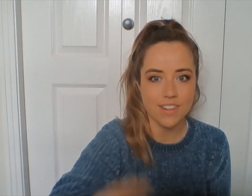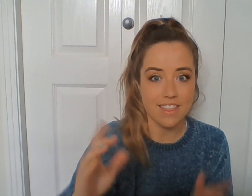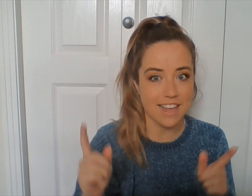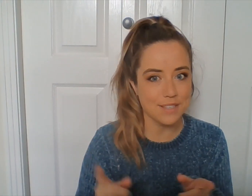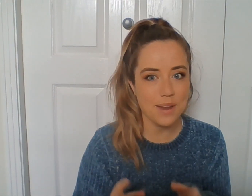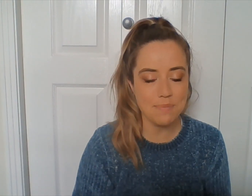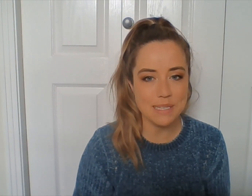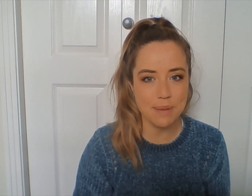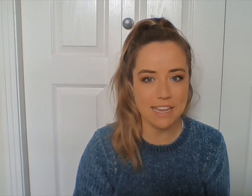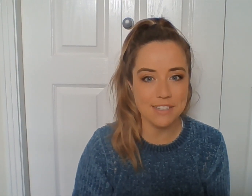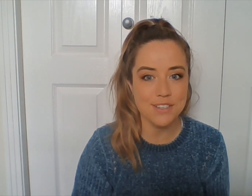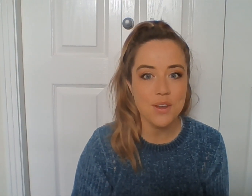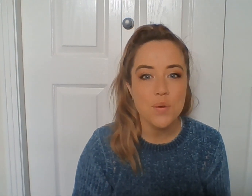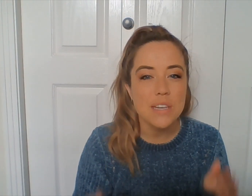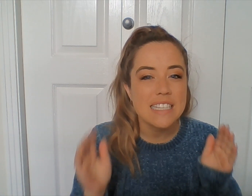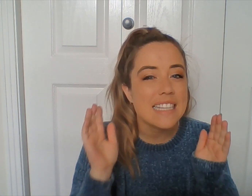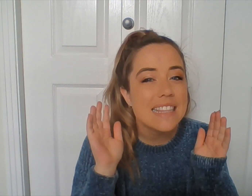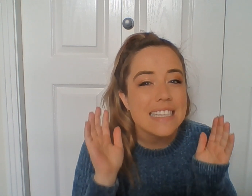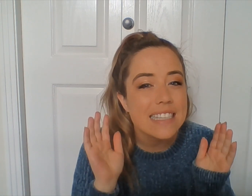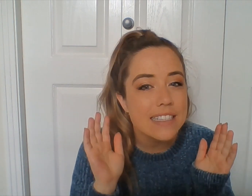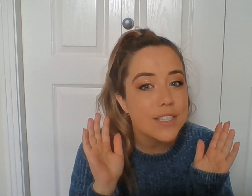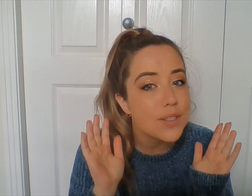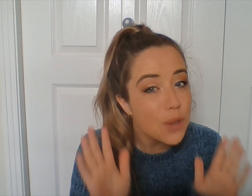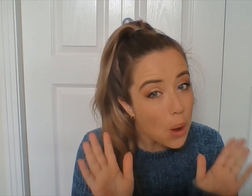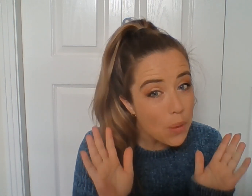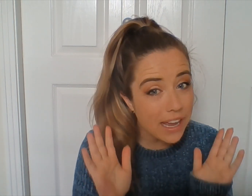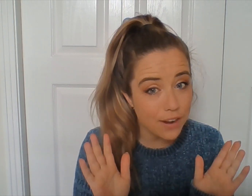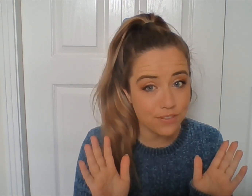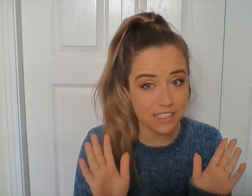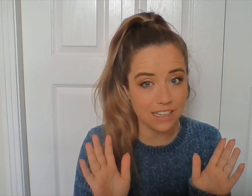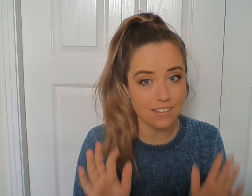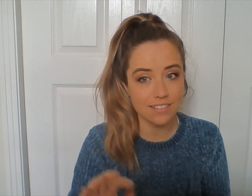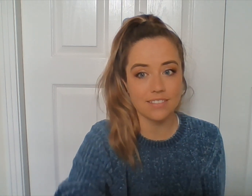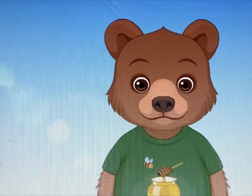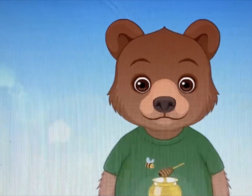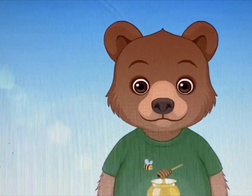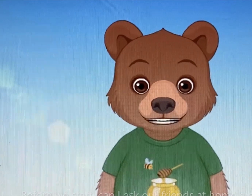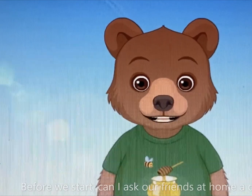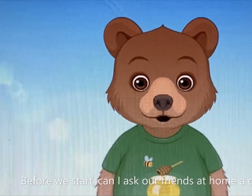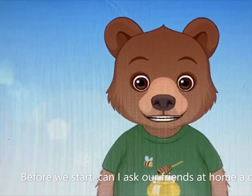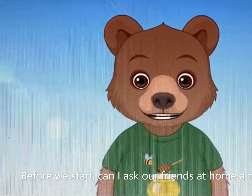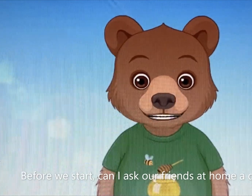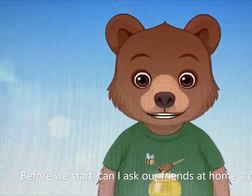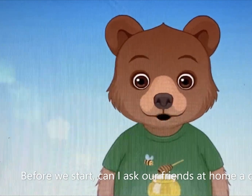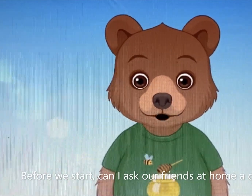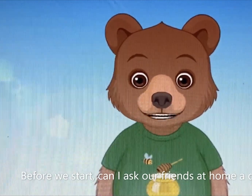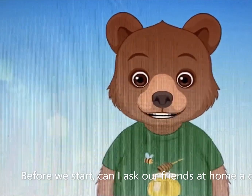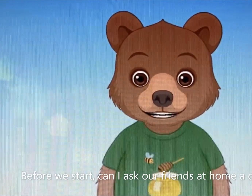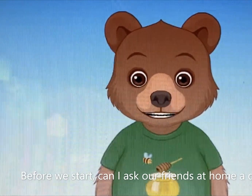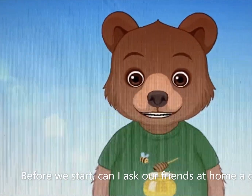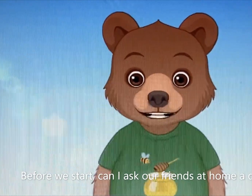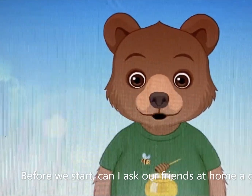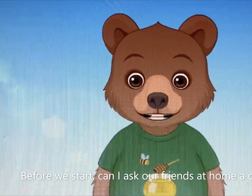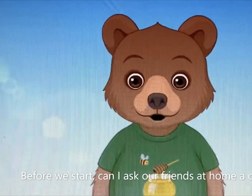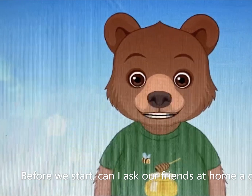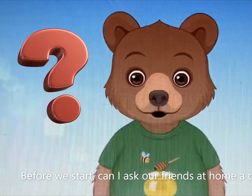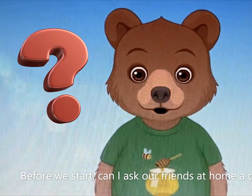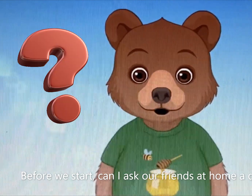That's right, Miss Paige. We need to listen so carefully. Before we start, can I ask our friends at home a